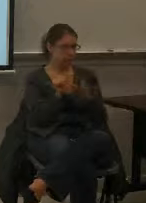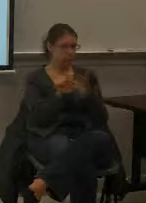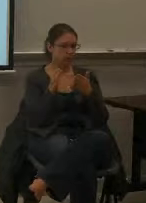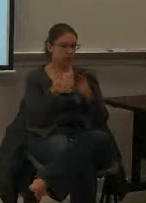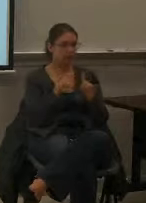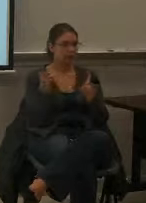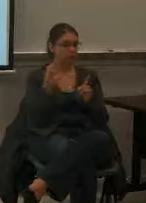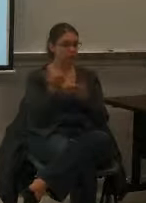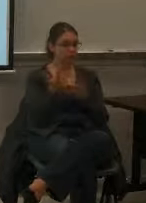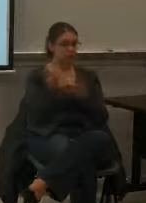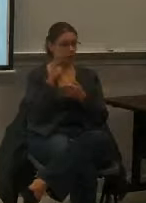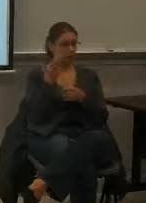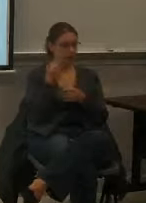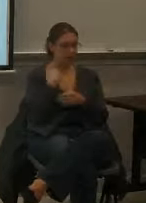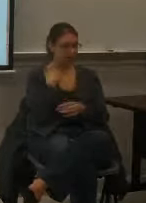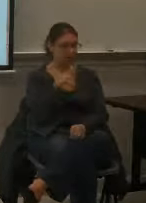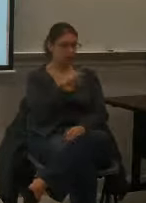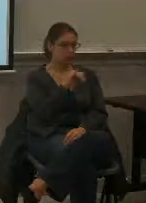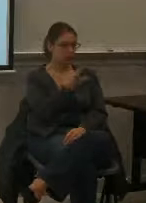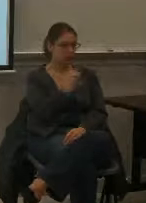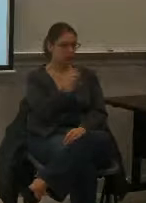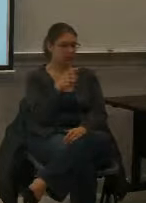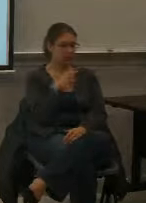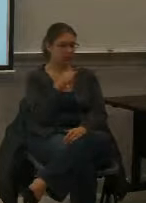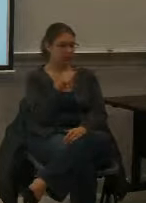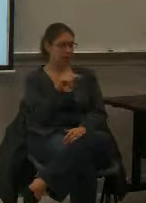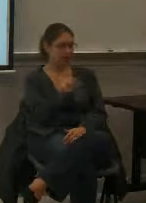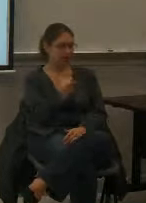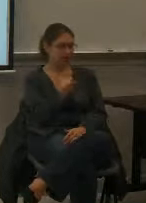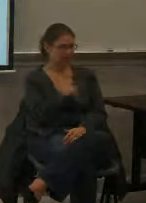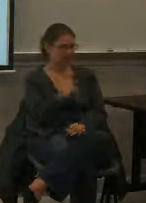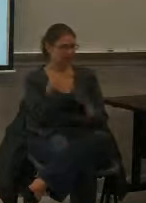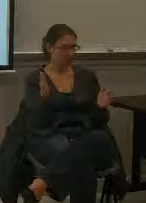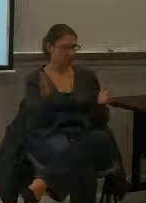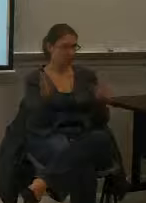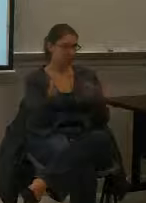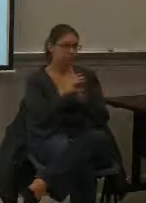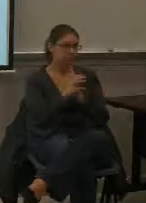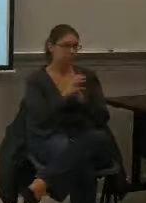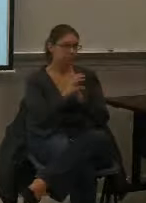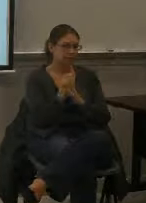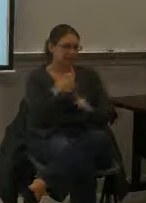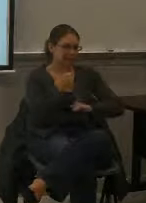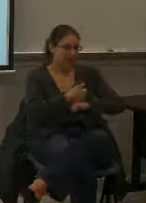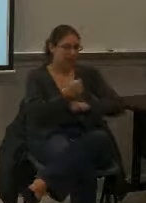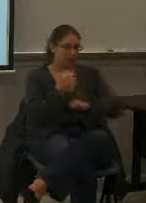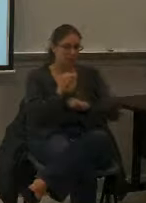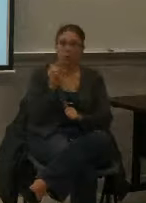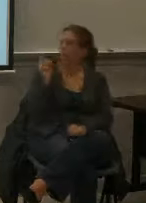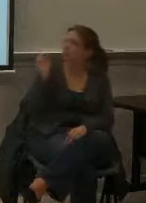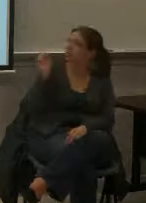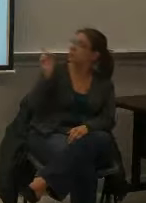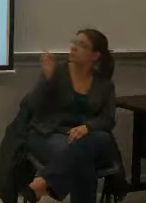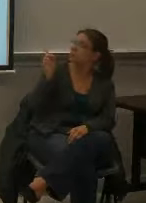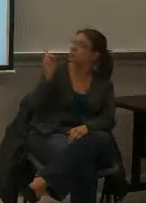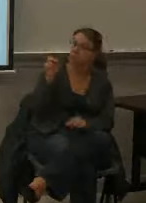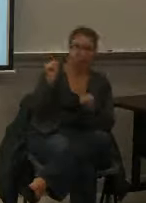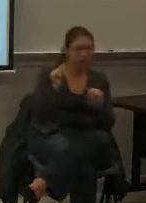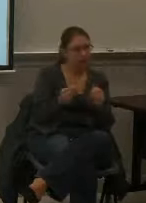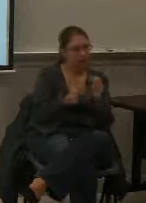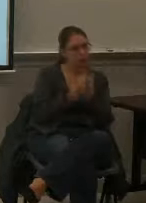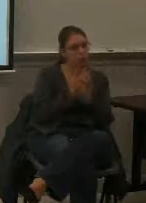historically, they would have these rice paddies, and they would basically set it up so that these organisms